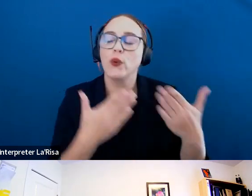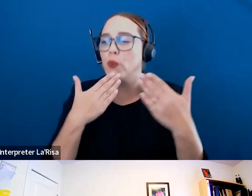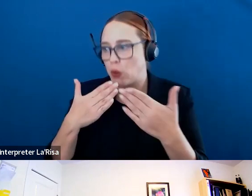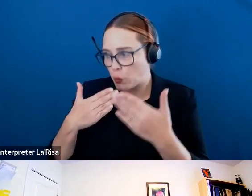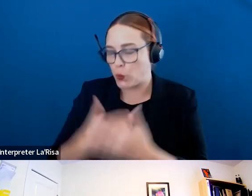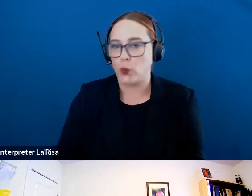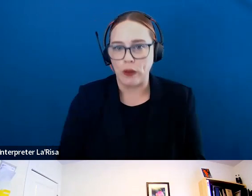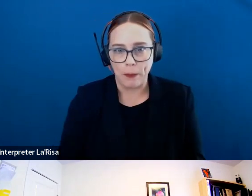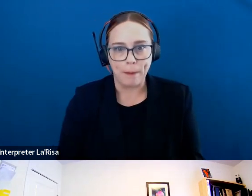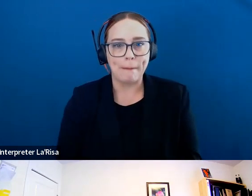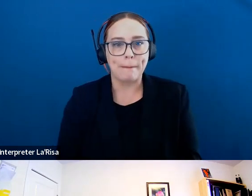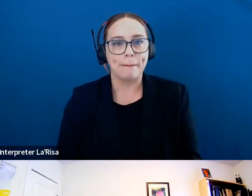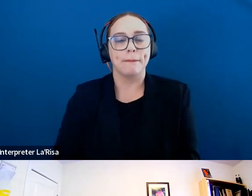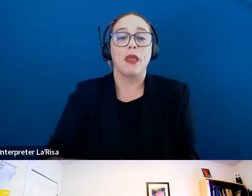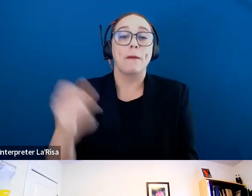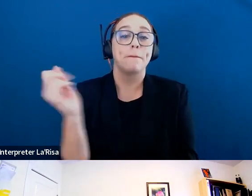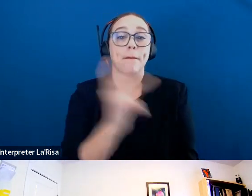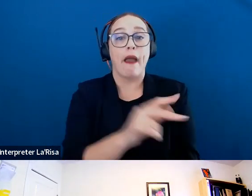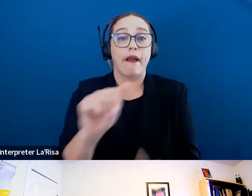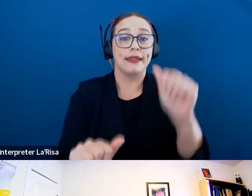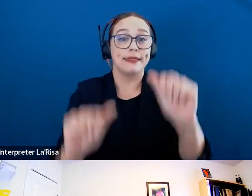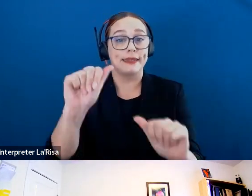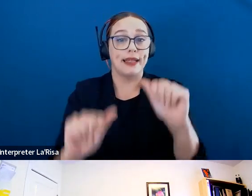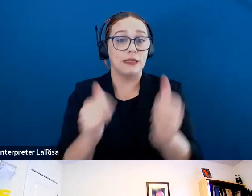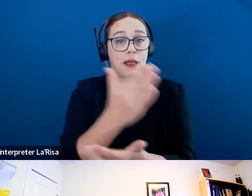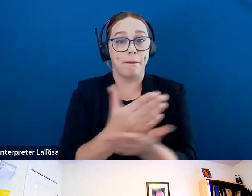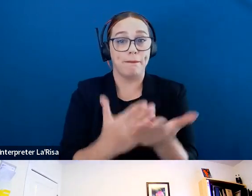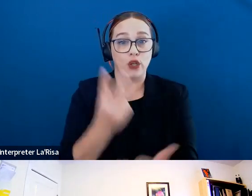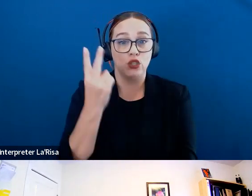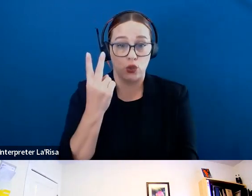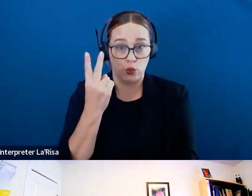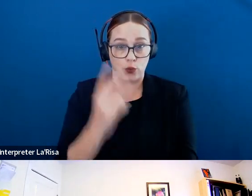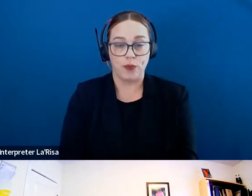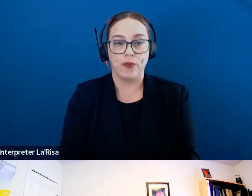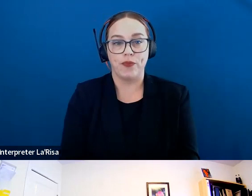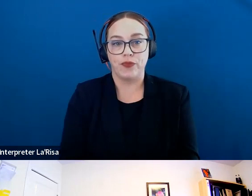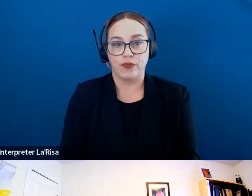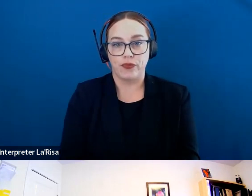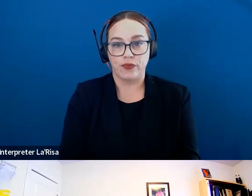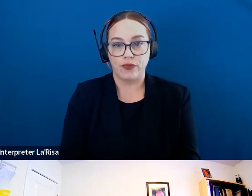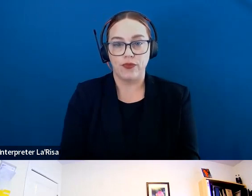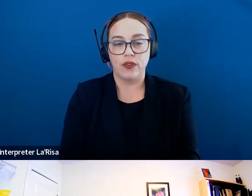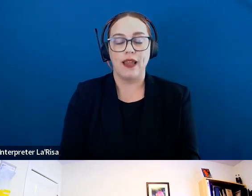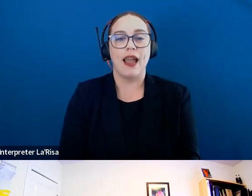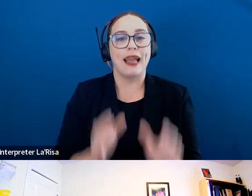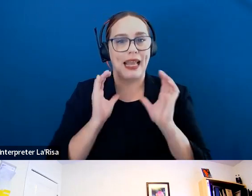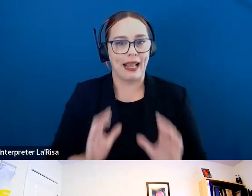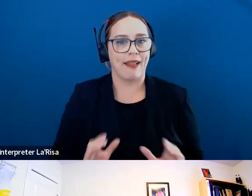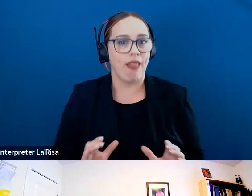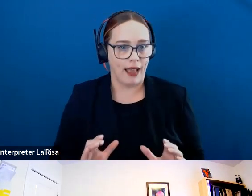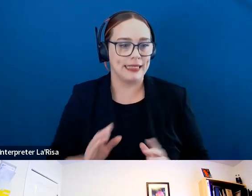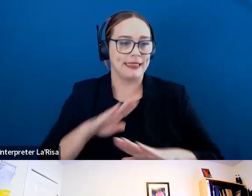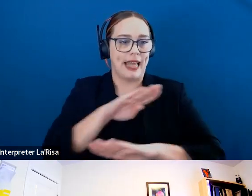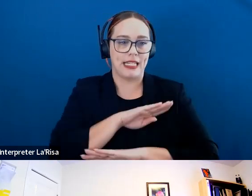Okay, so back to the assessment. This part 2 covers, as Amy shared with you, client satisfaction, outcome